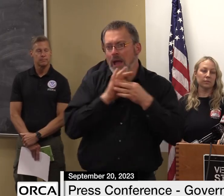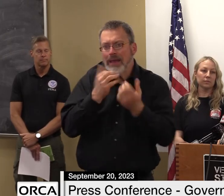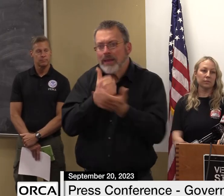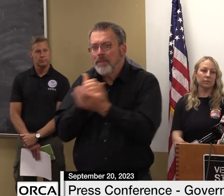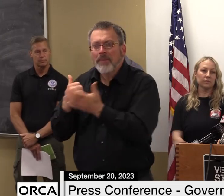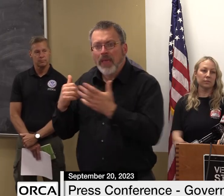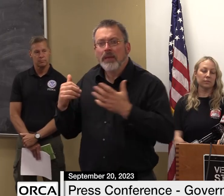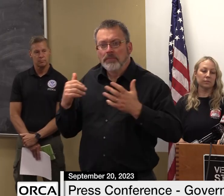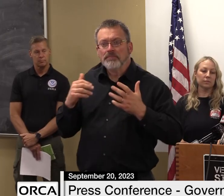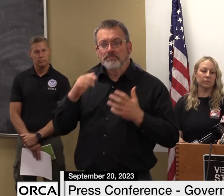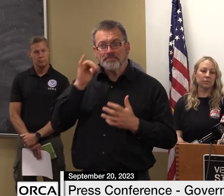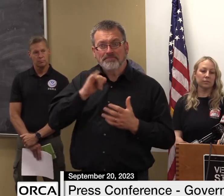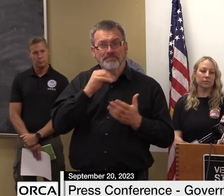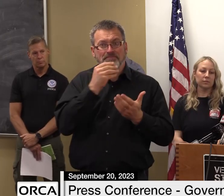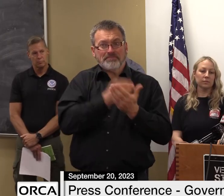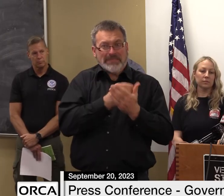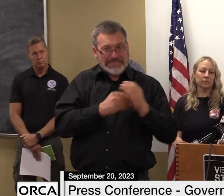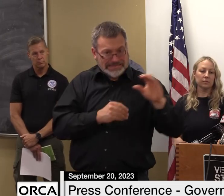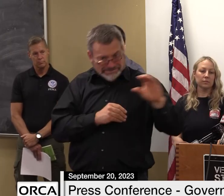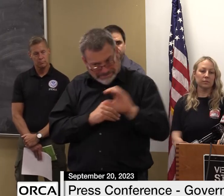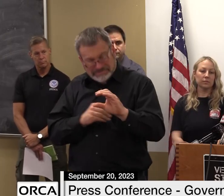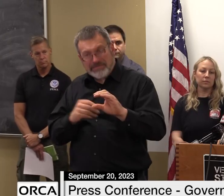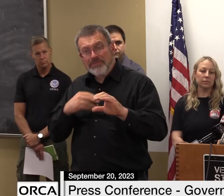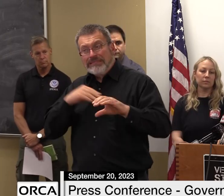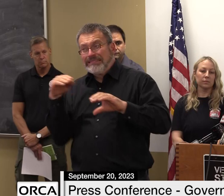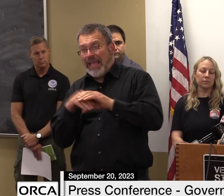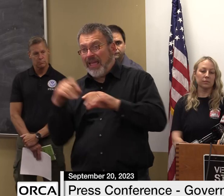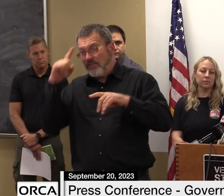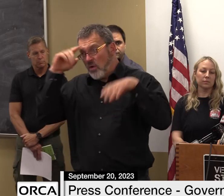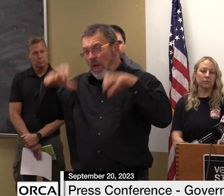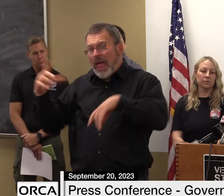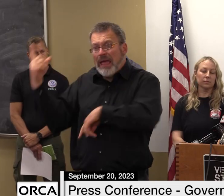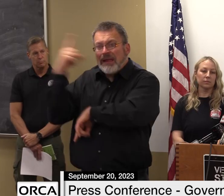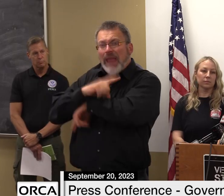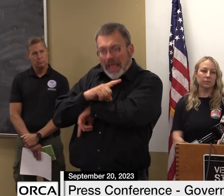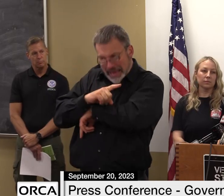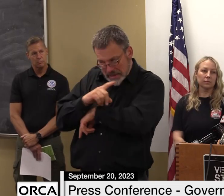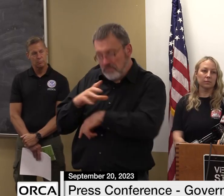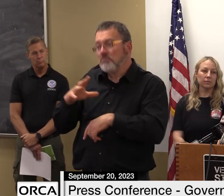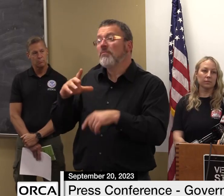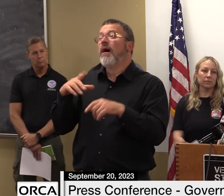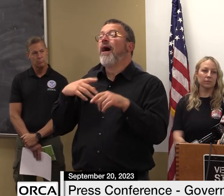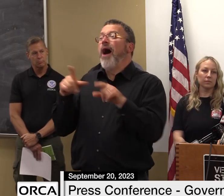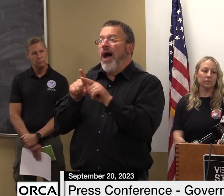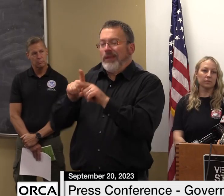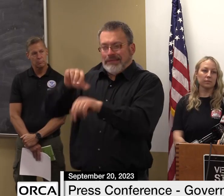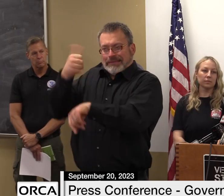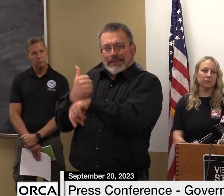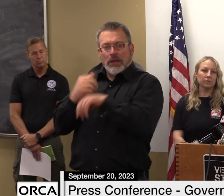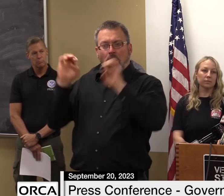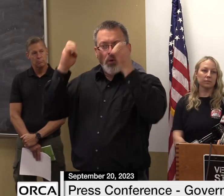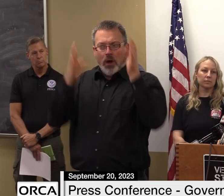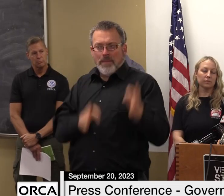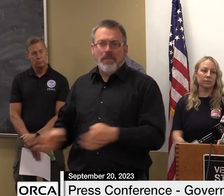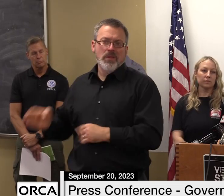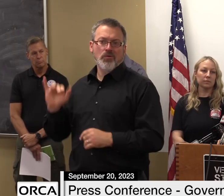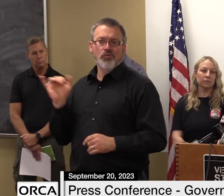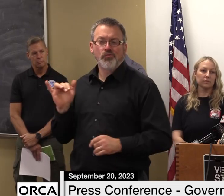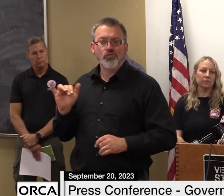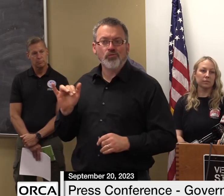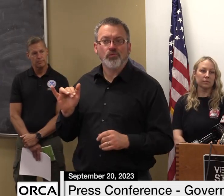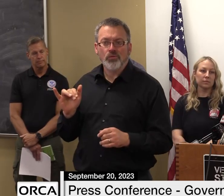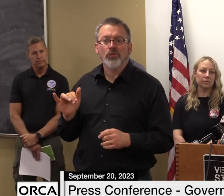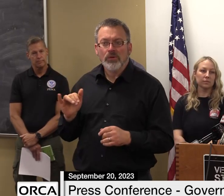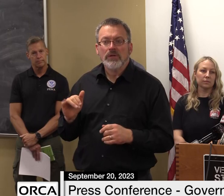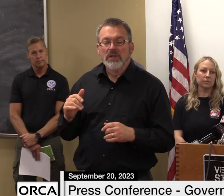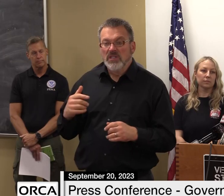funds, and preparing emergency response plans. This is why we organize ourselves into a state government, and these are the times we rightly rely